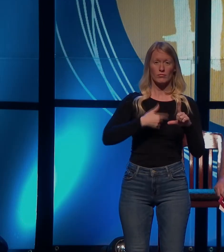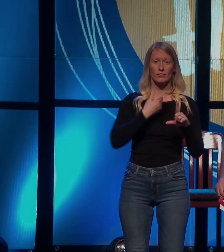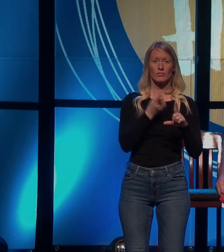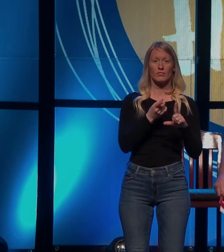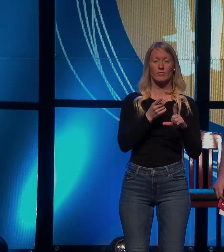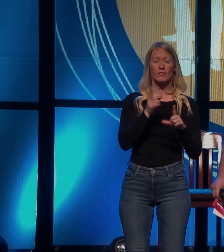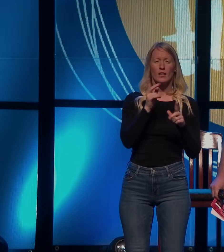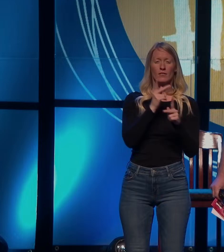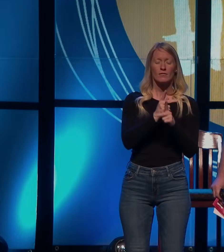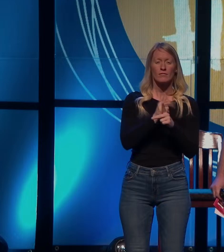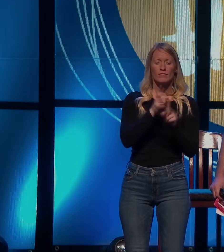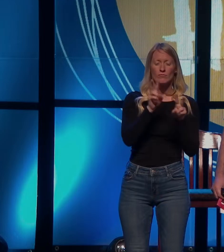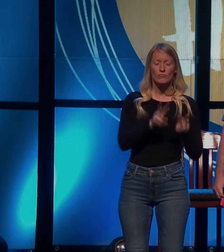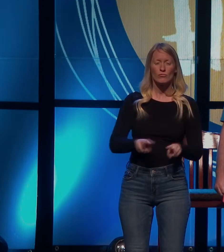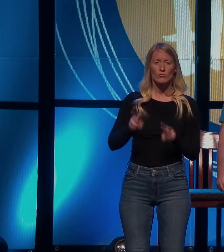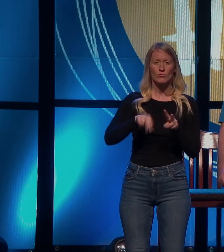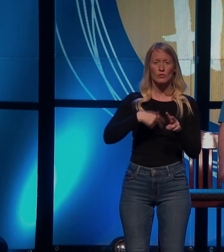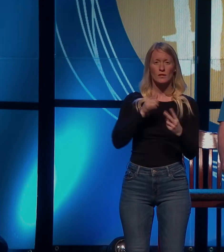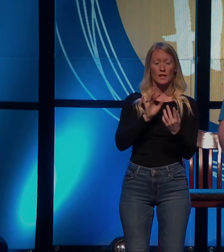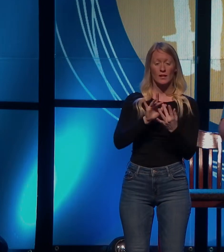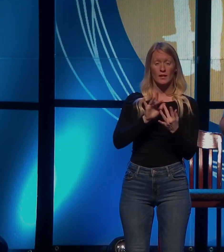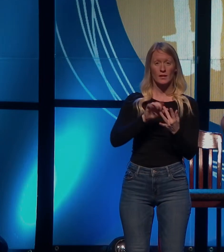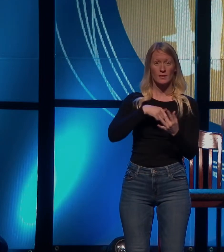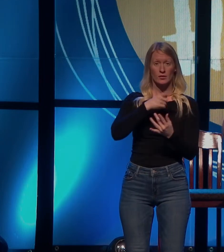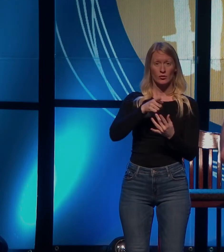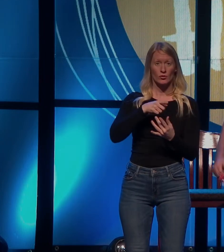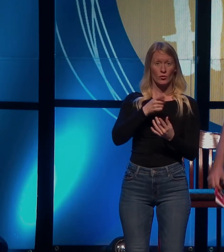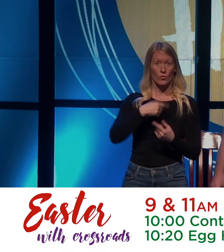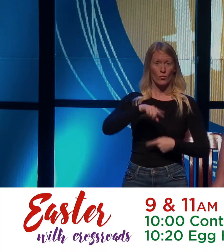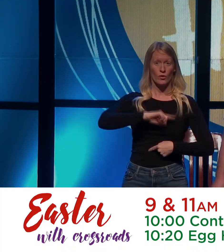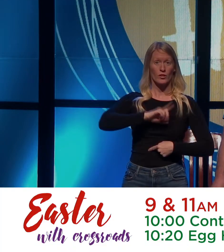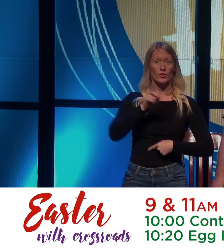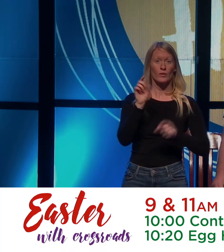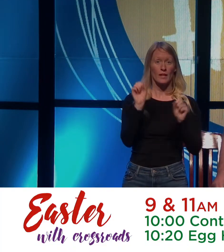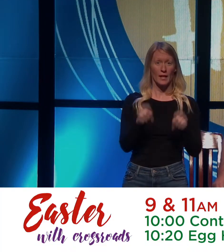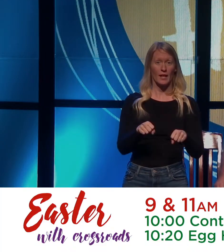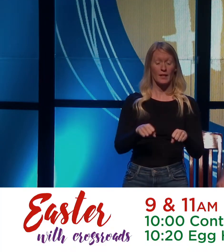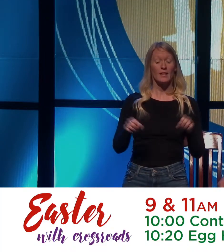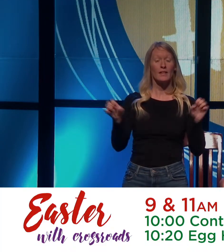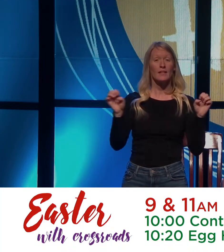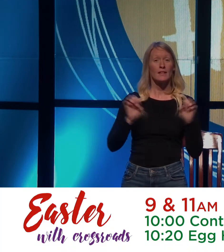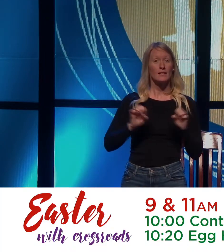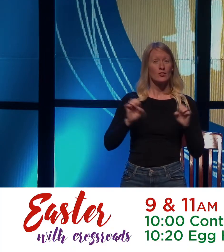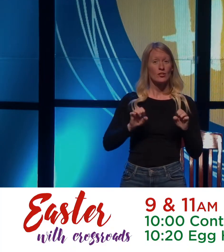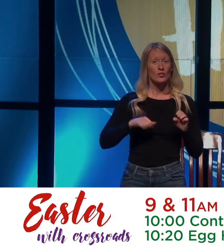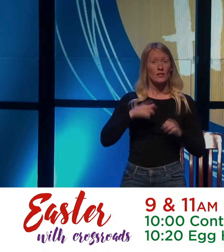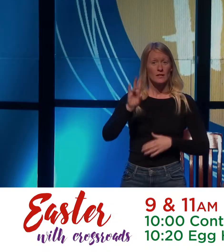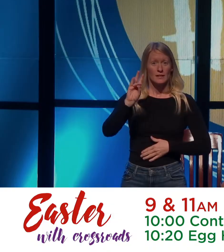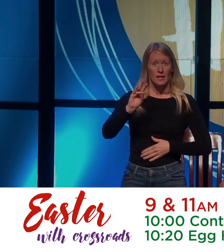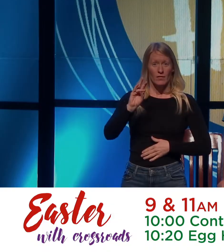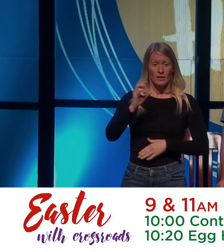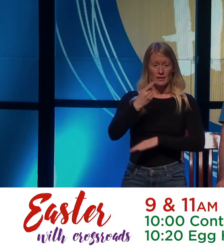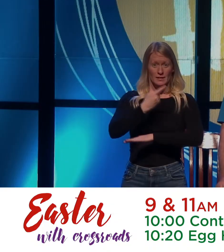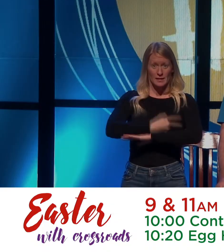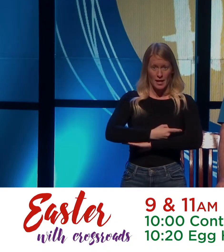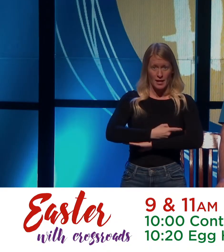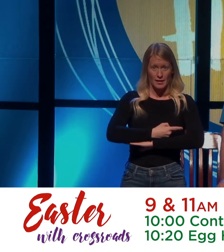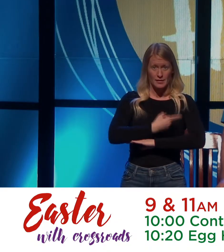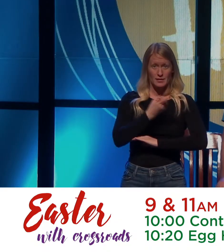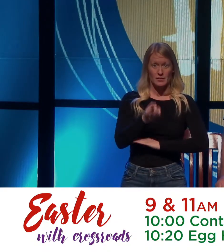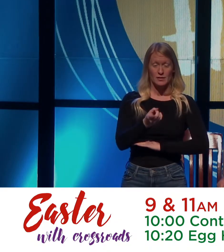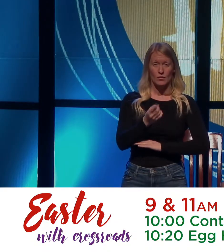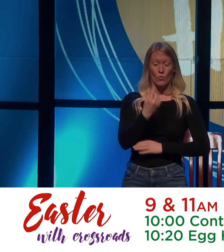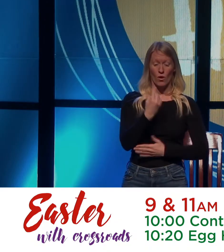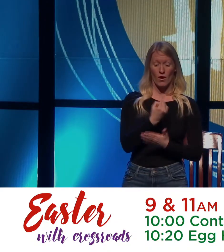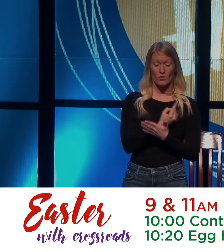out and make those connections where you can. So then, Easter is just 7 days away, 1 week from